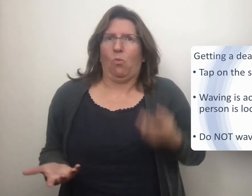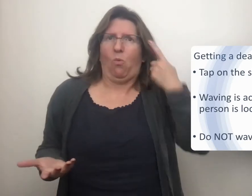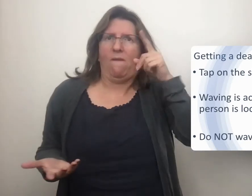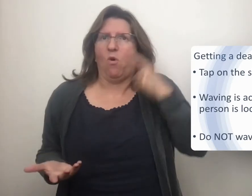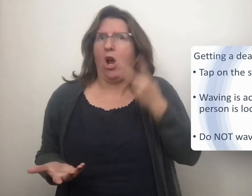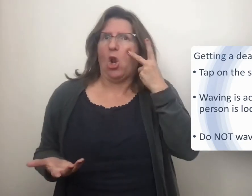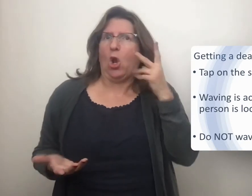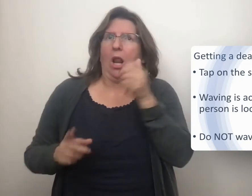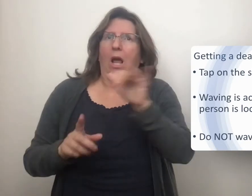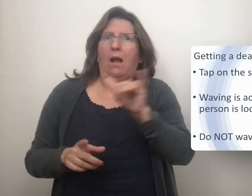point in waving.